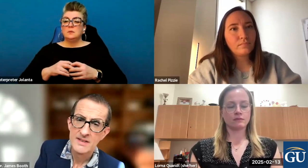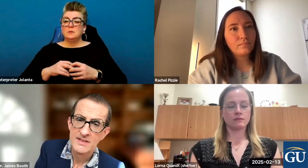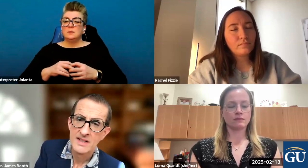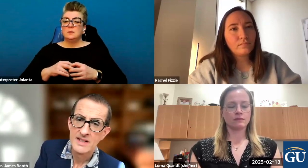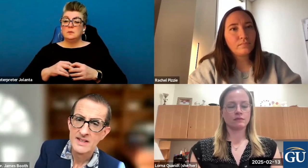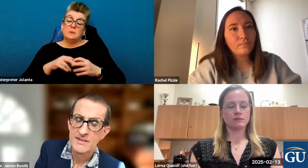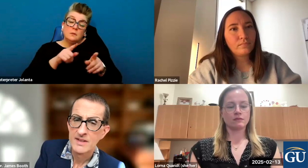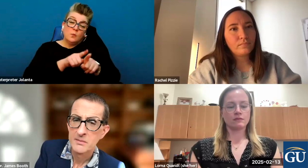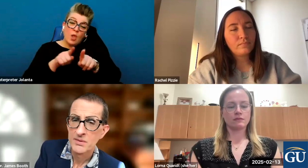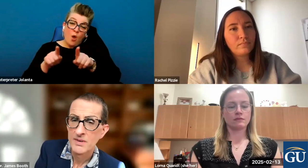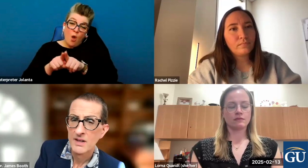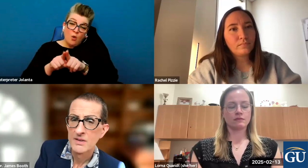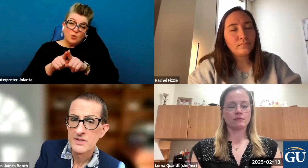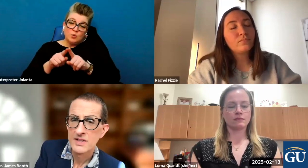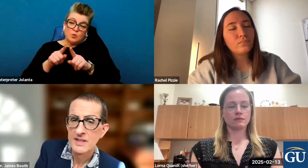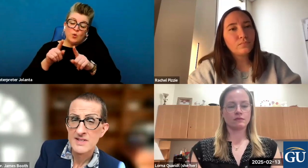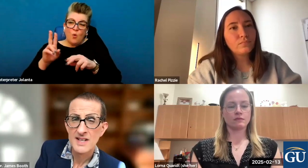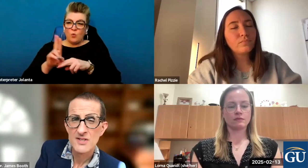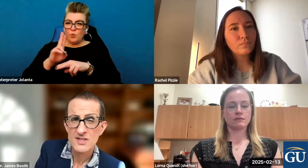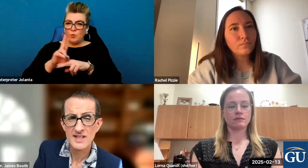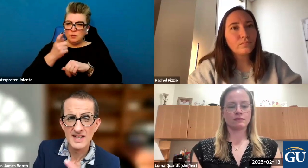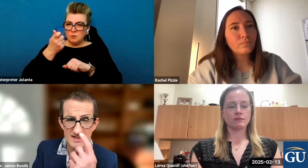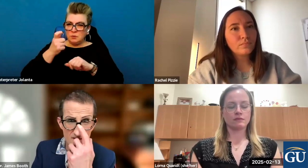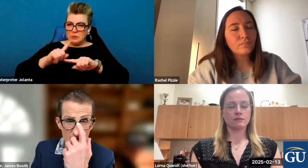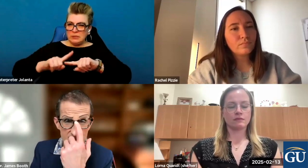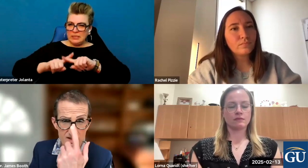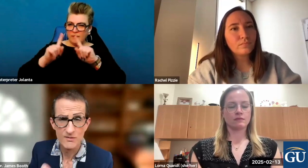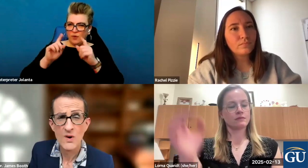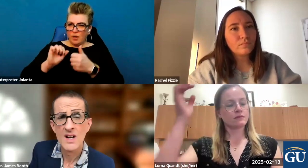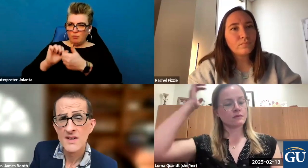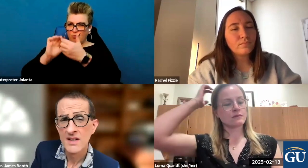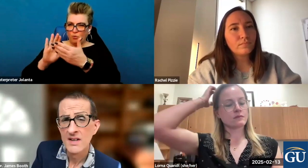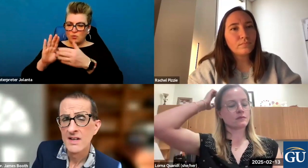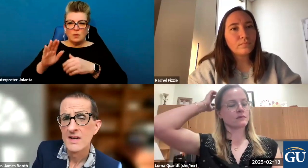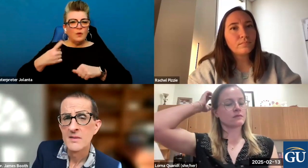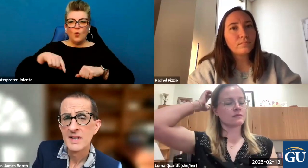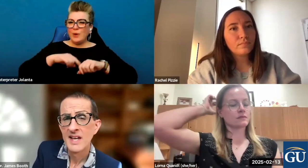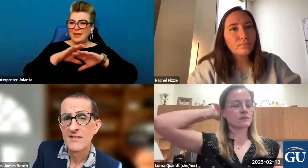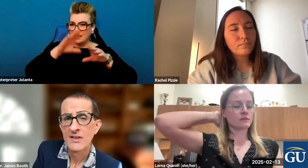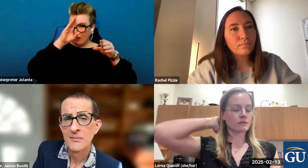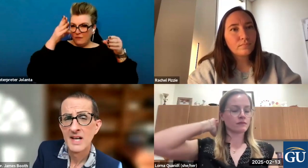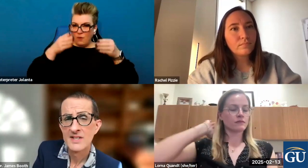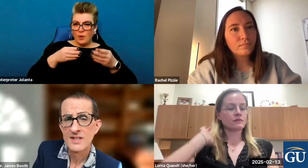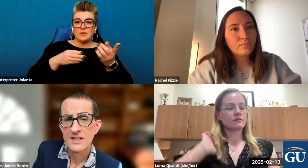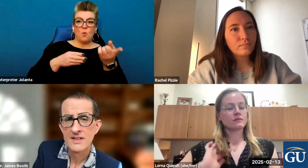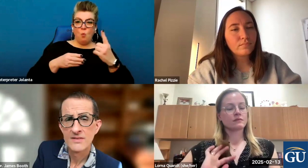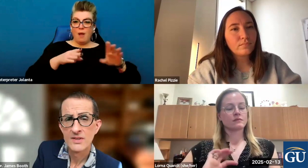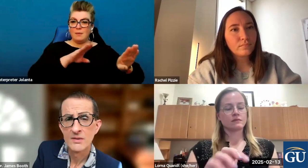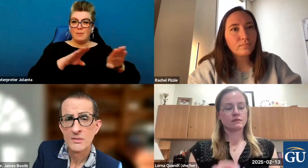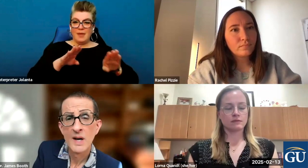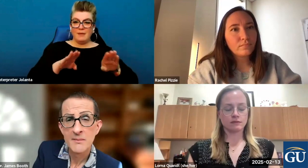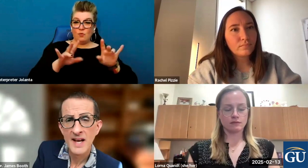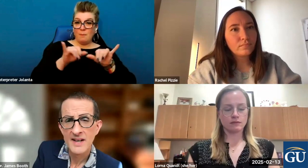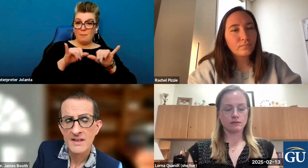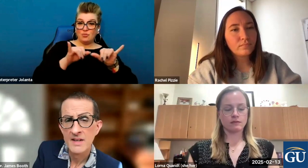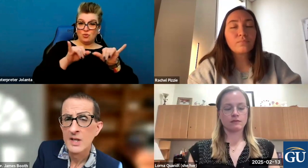a slightly different approach. Instead of just looking at the correlation of one behavioral measure